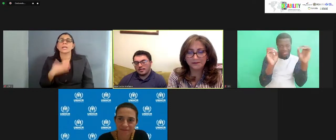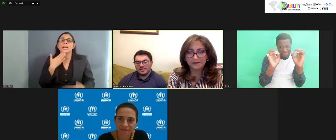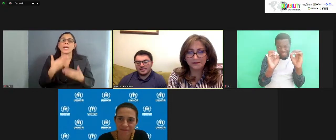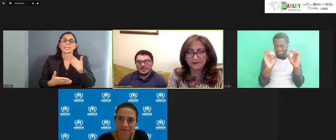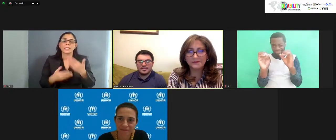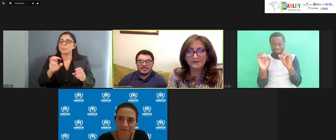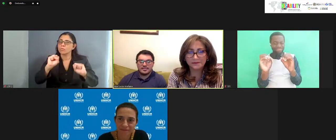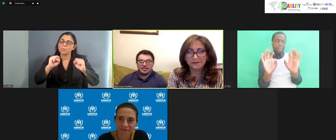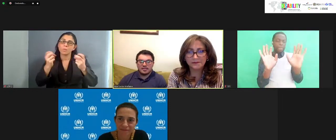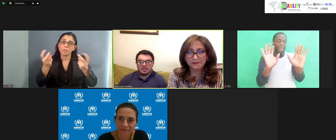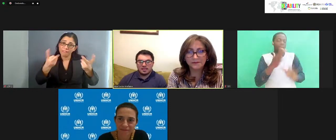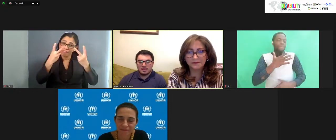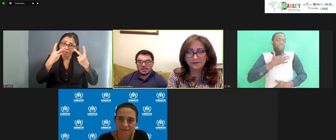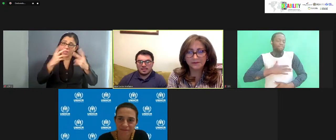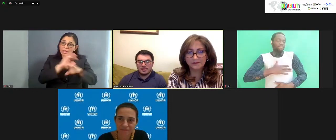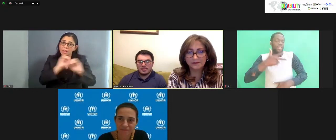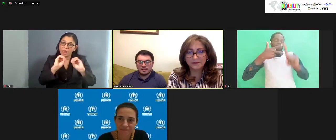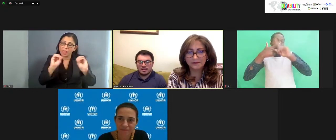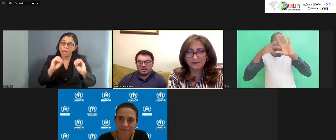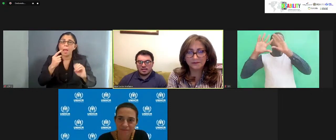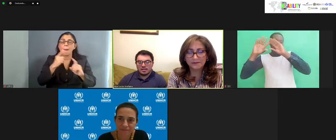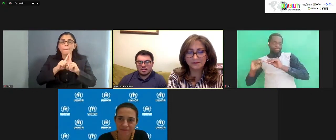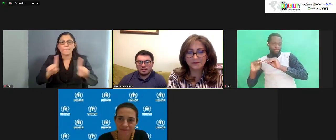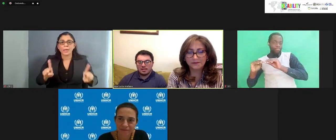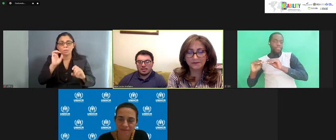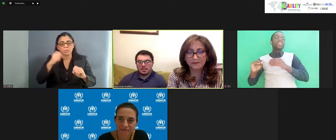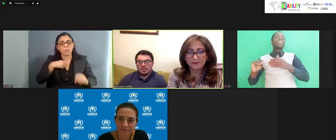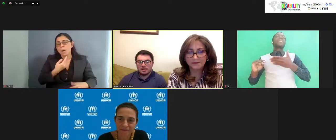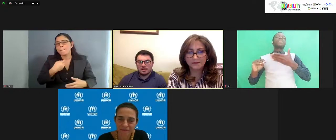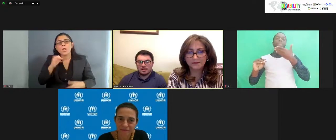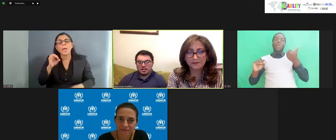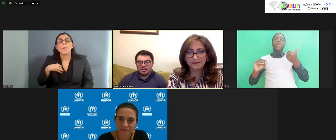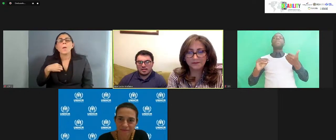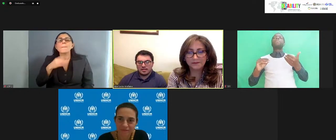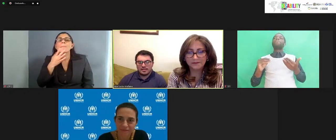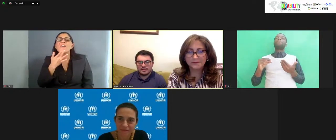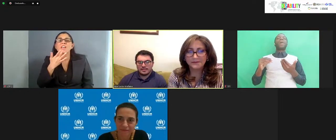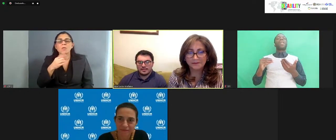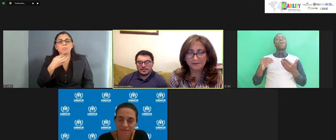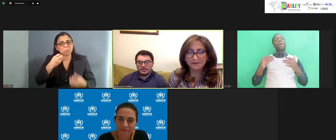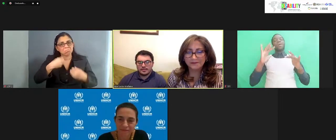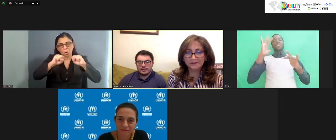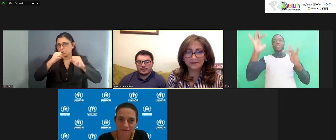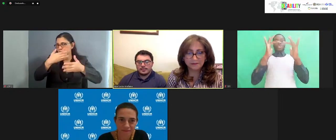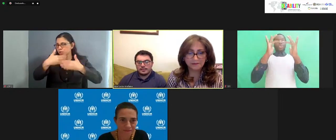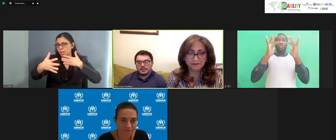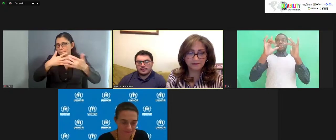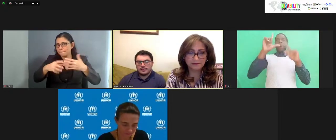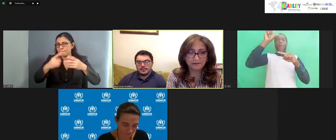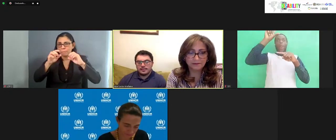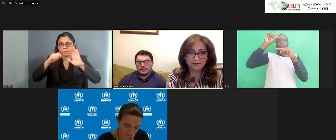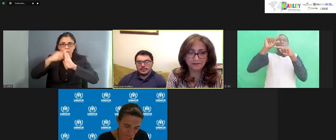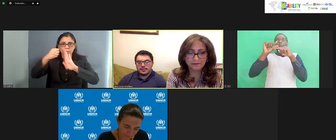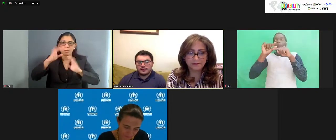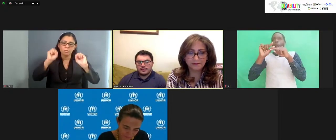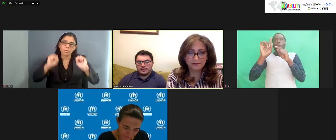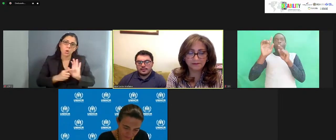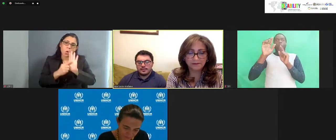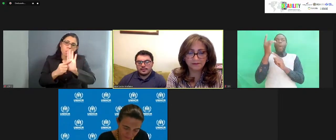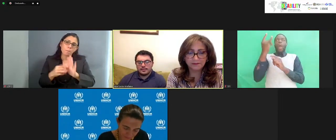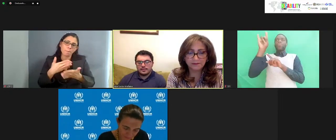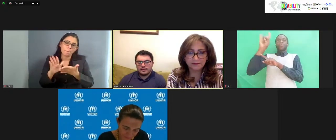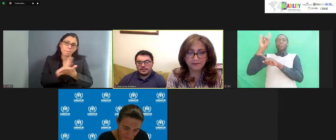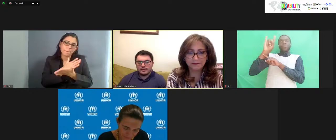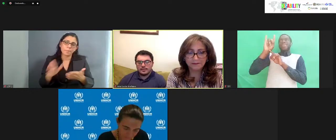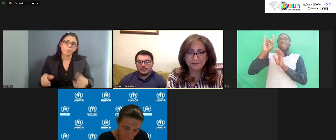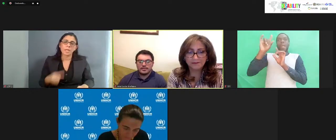are not watching me but i rather do things this way so that we can give some space to my broadband